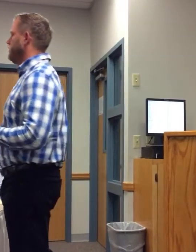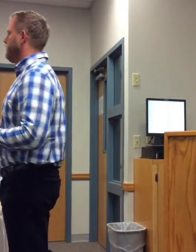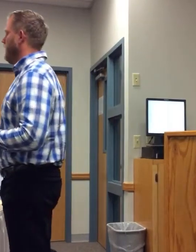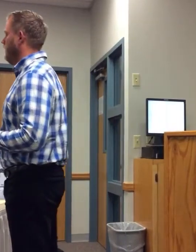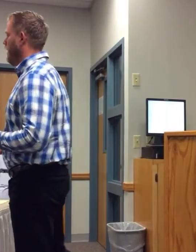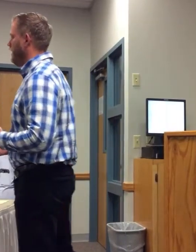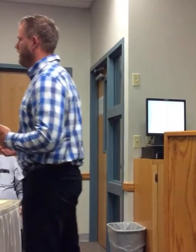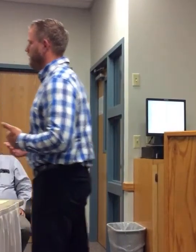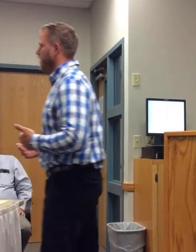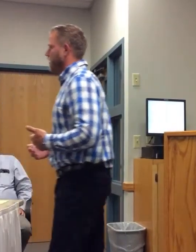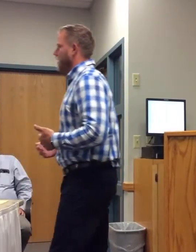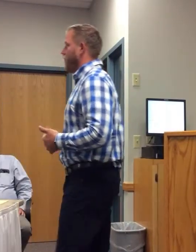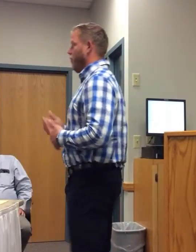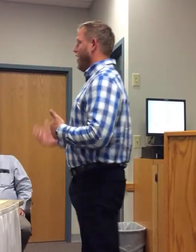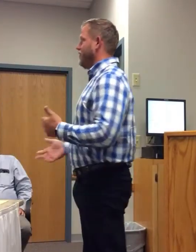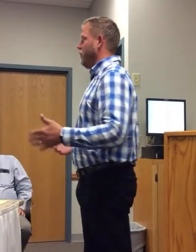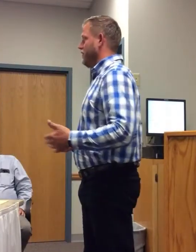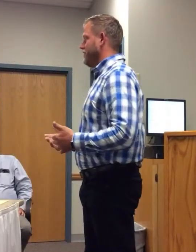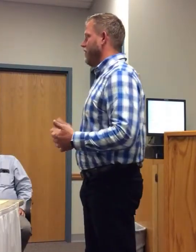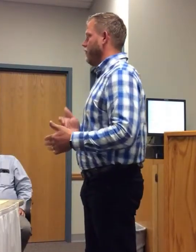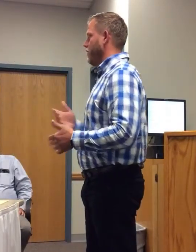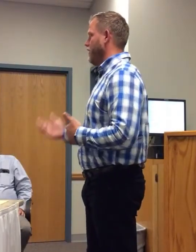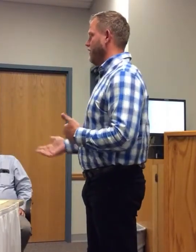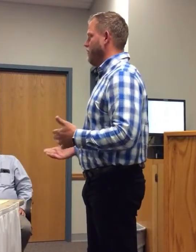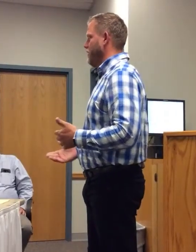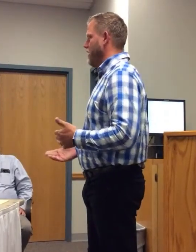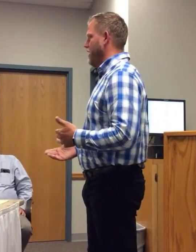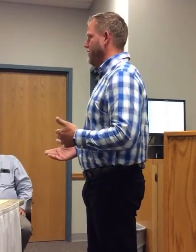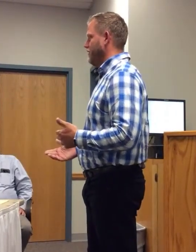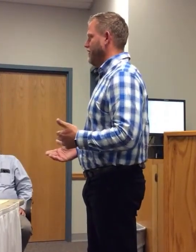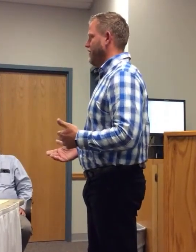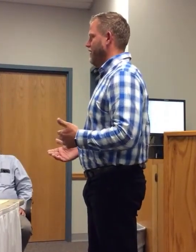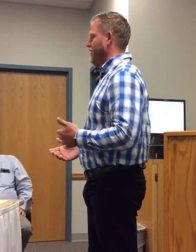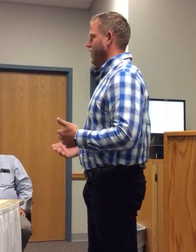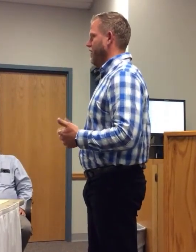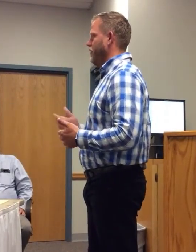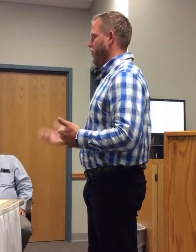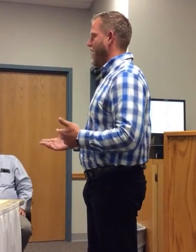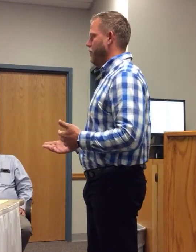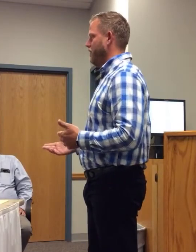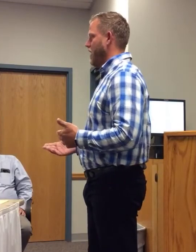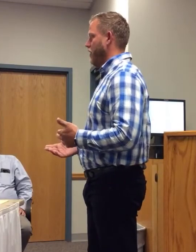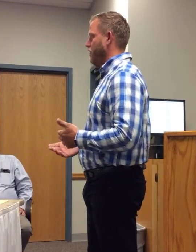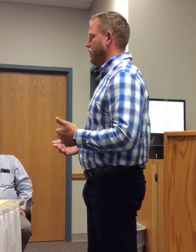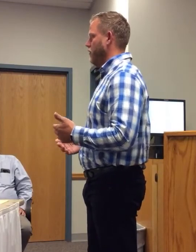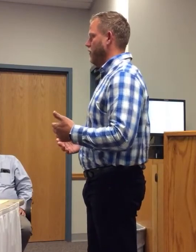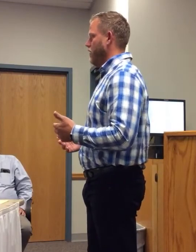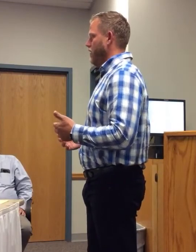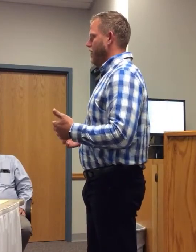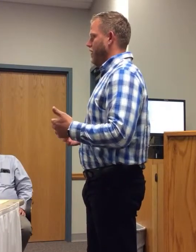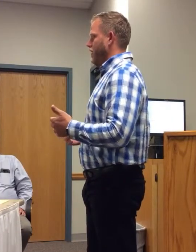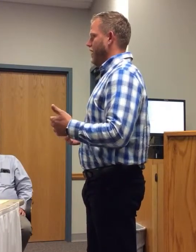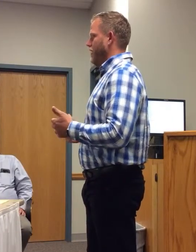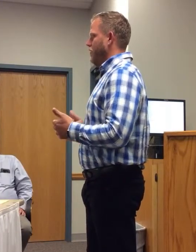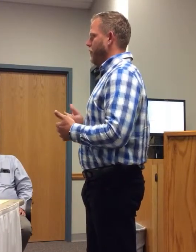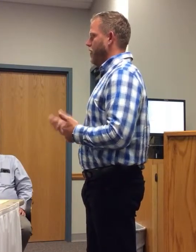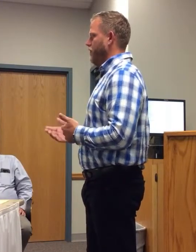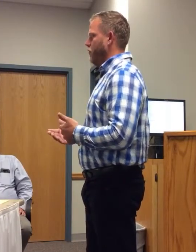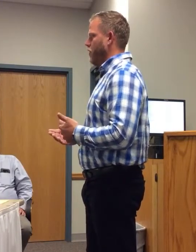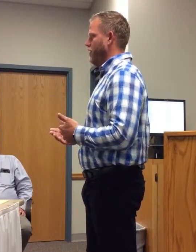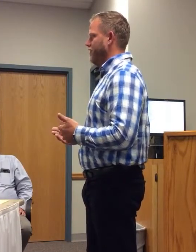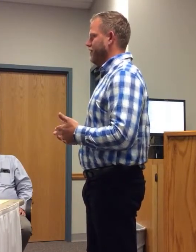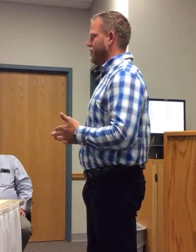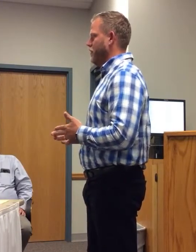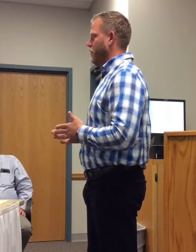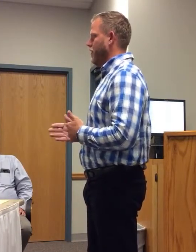our coaches felt like if we're not doing stuff, we're getting left behind, that mentality. So, and part